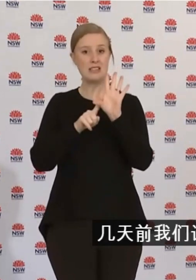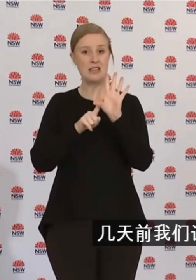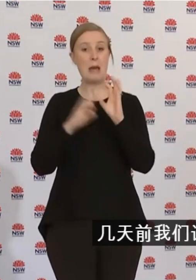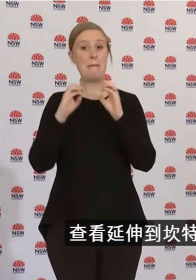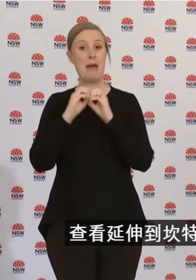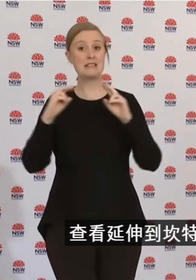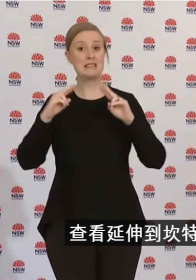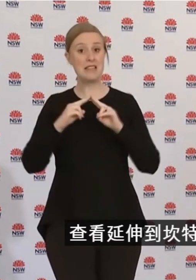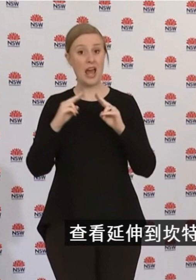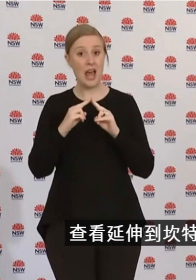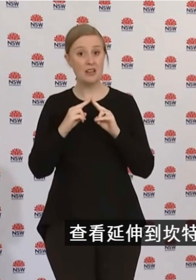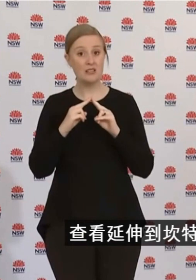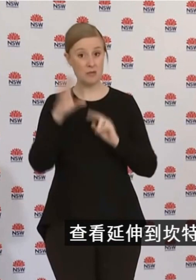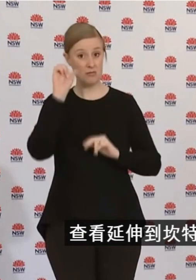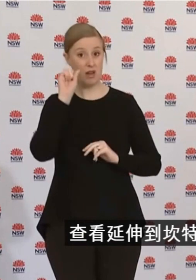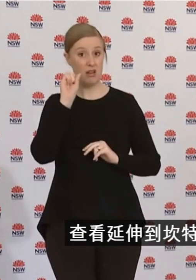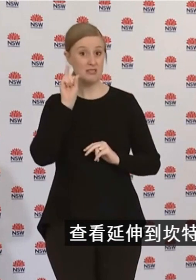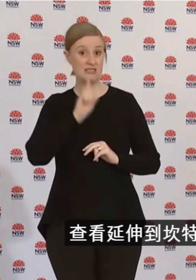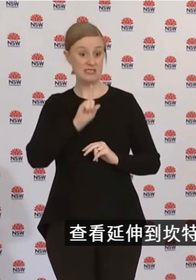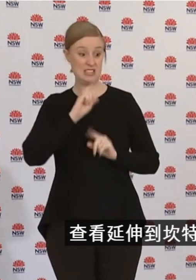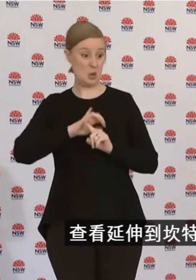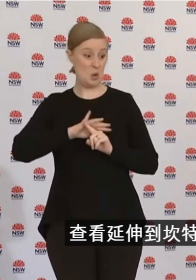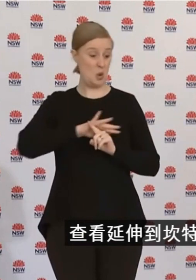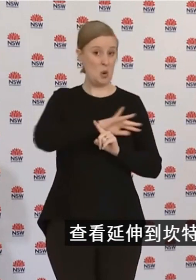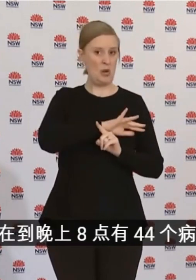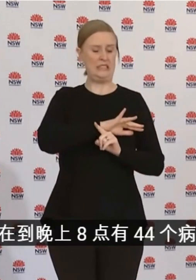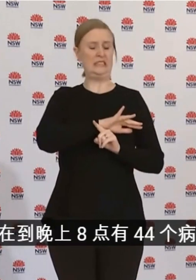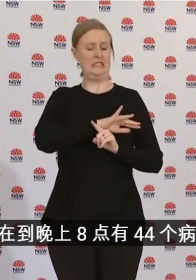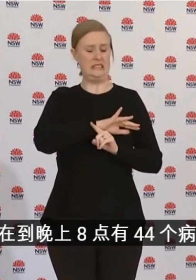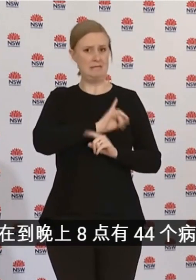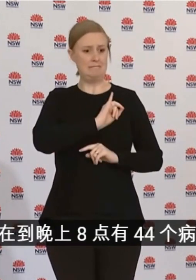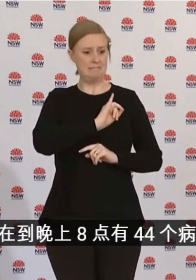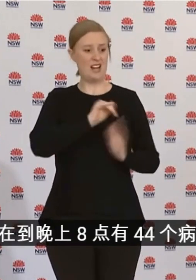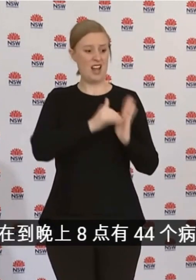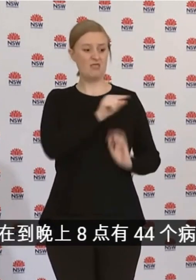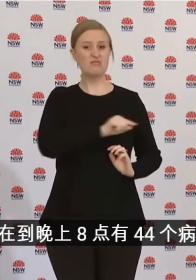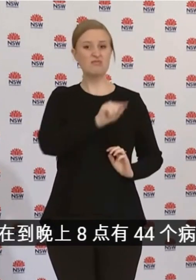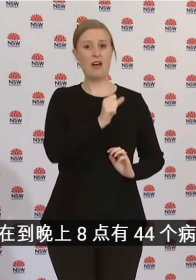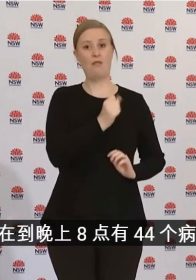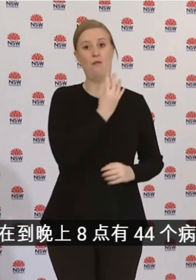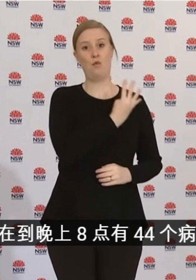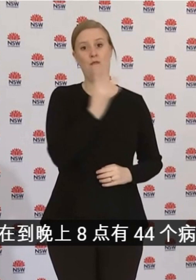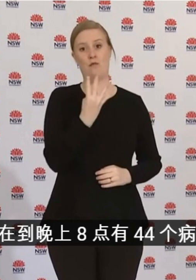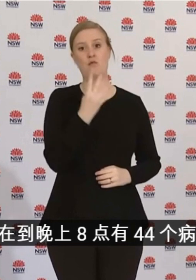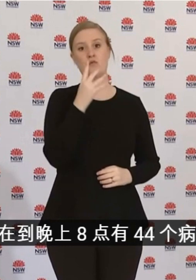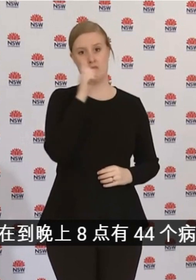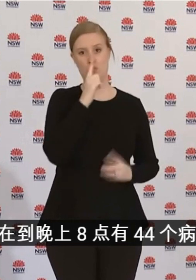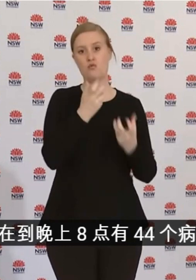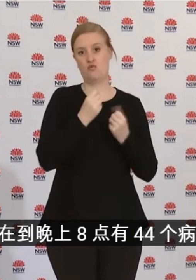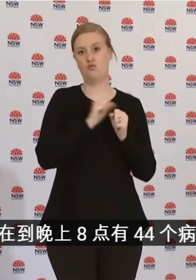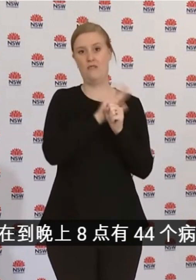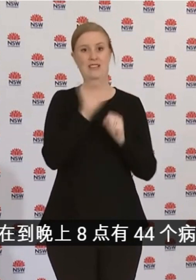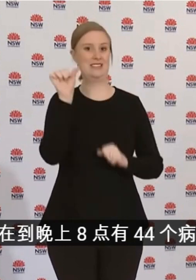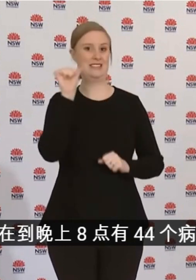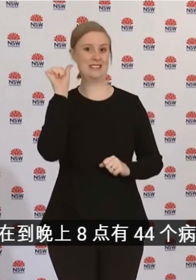that we were concerned to see cases extending into that area of Canterbury Bankstown. There are now 44 cases to 8 p.m. So